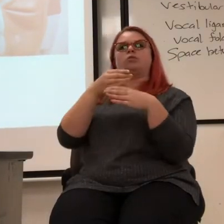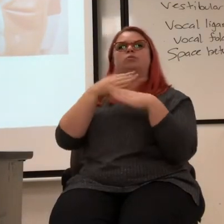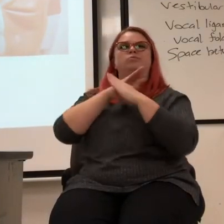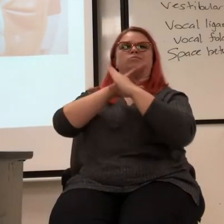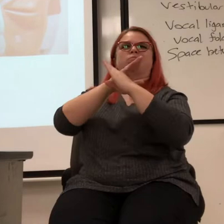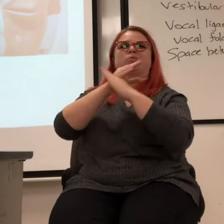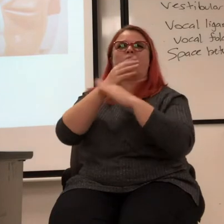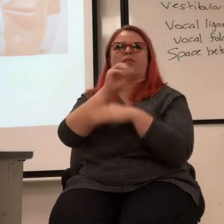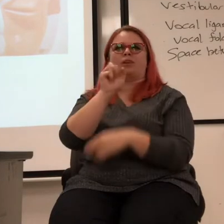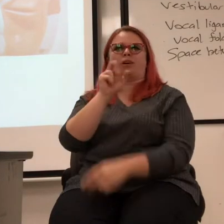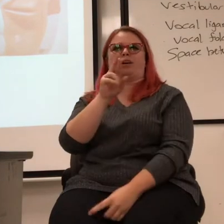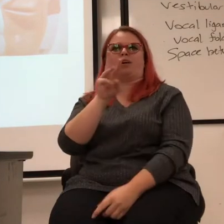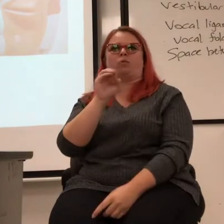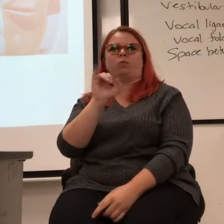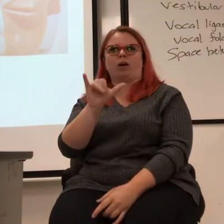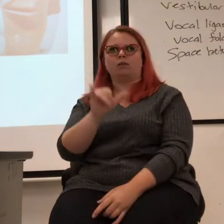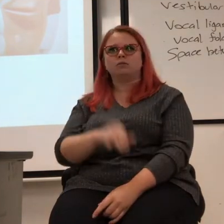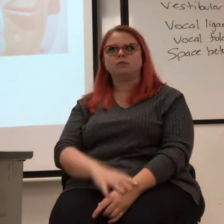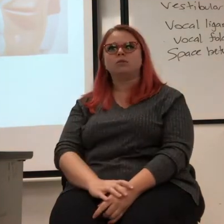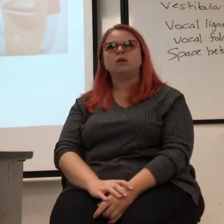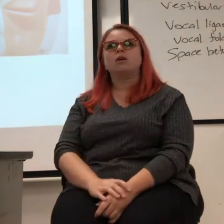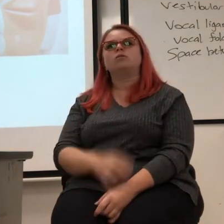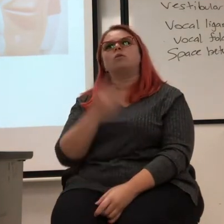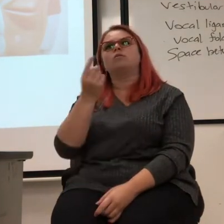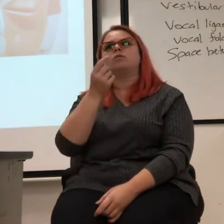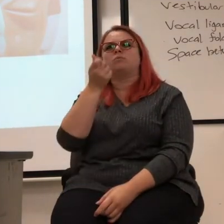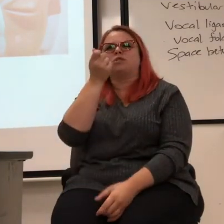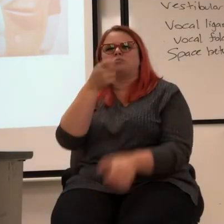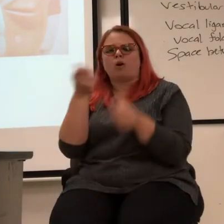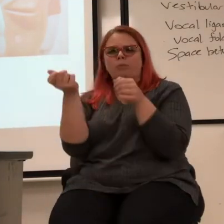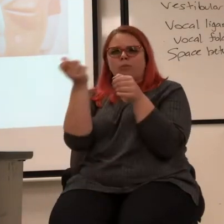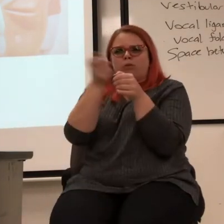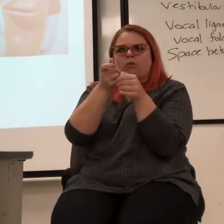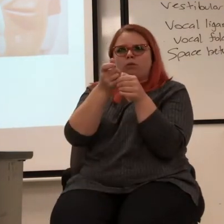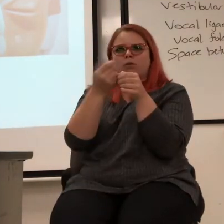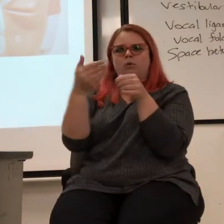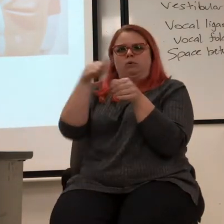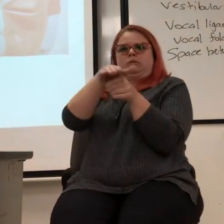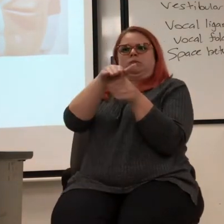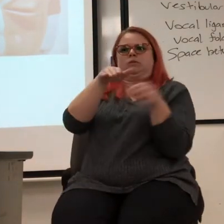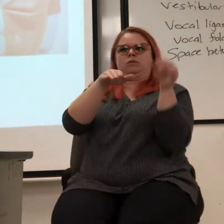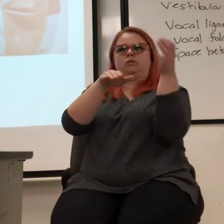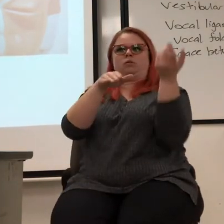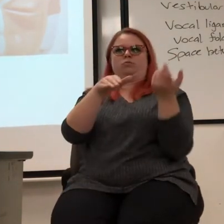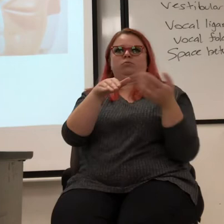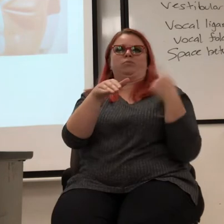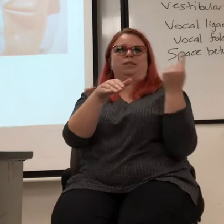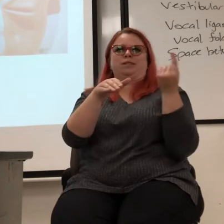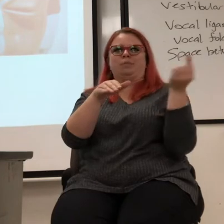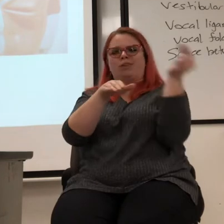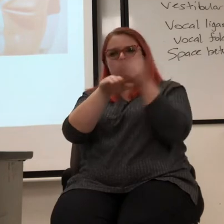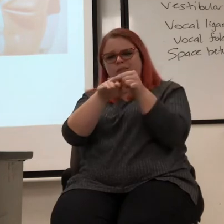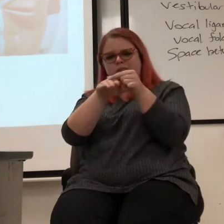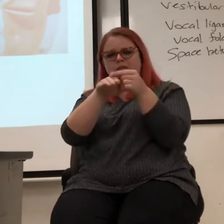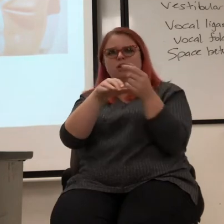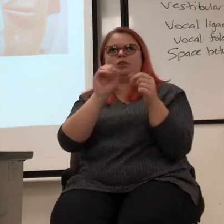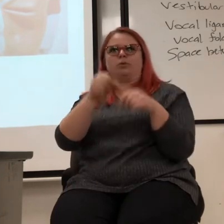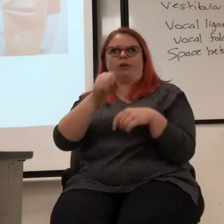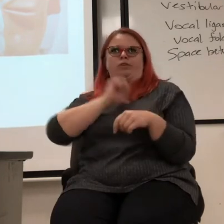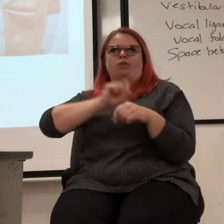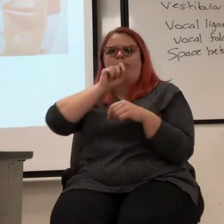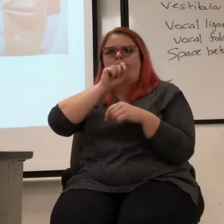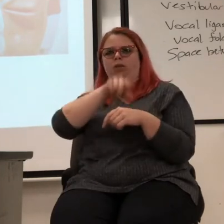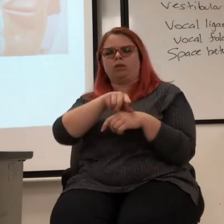guard the airway. Okay, it's like if something small gets there, maybe it falls on the shelf, you can cough it out.